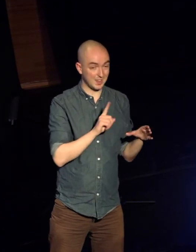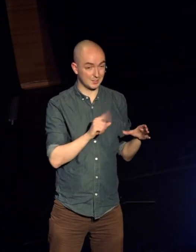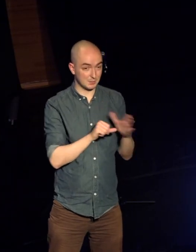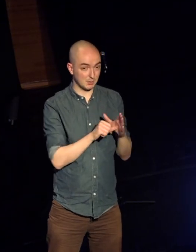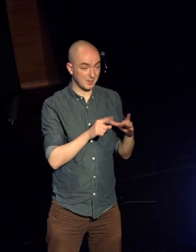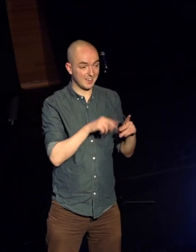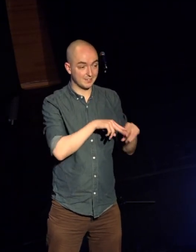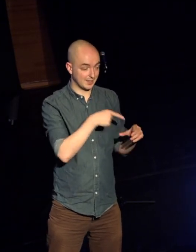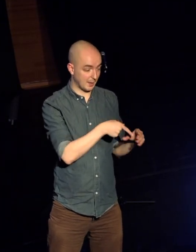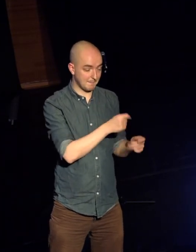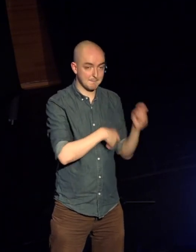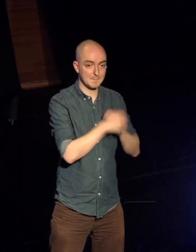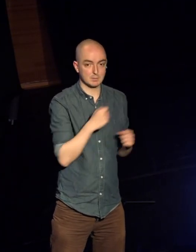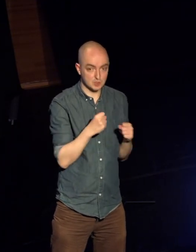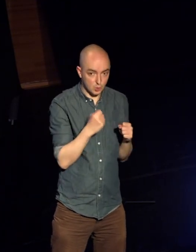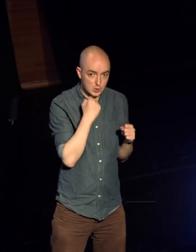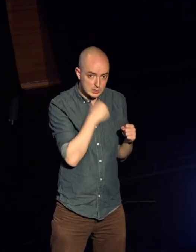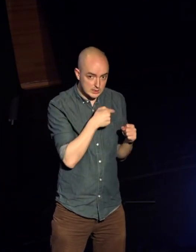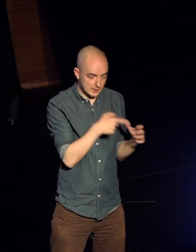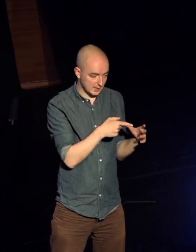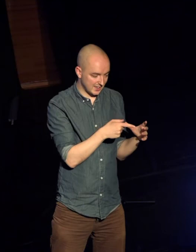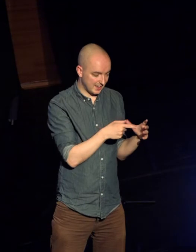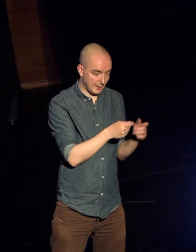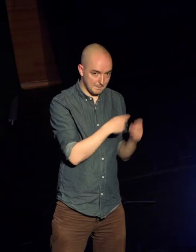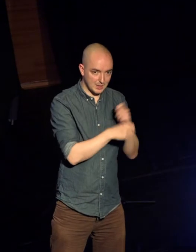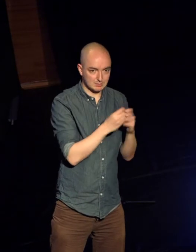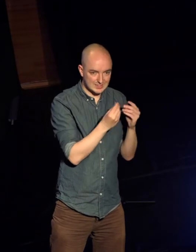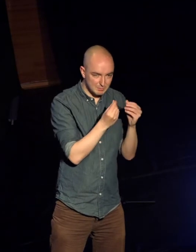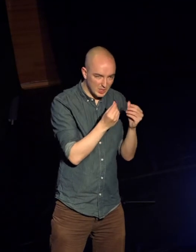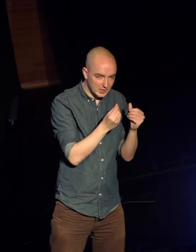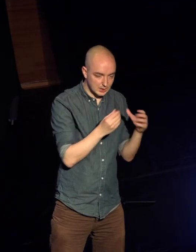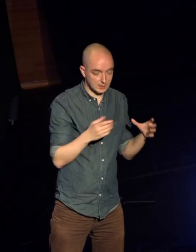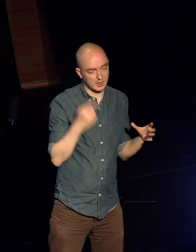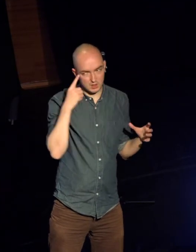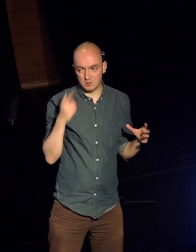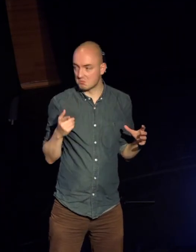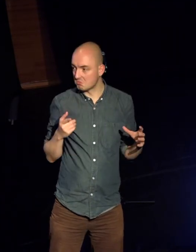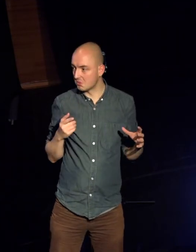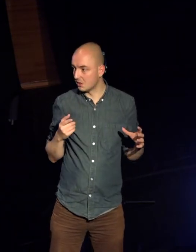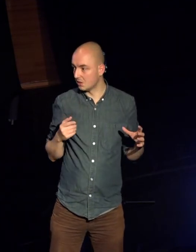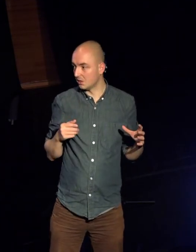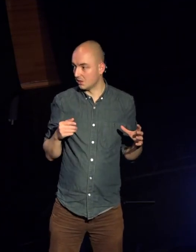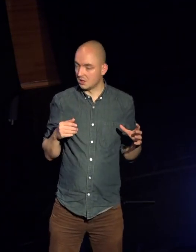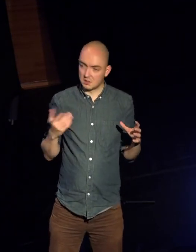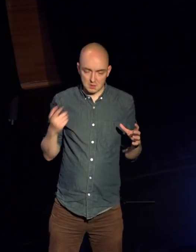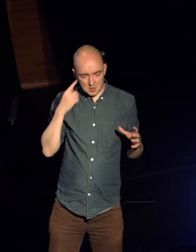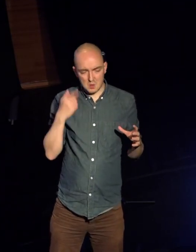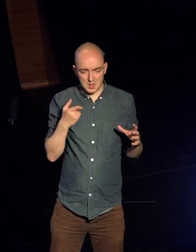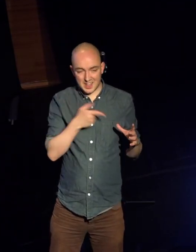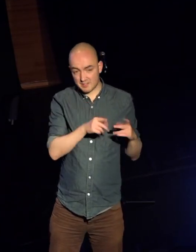knew they couldn't launch it below a certain temperature. And then one day they decided they'd do that for whatever reasons, it's a long